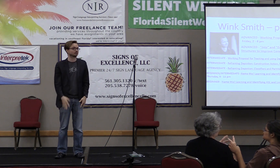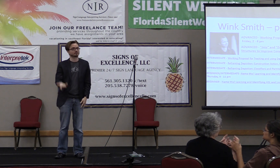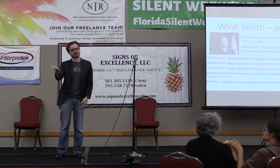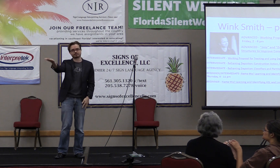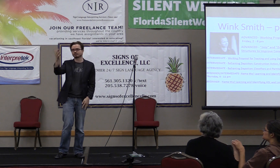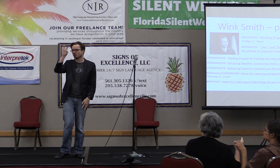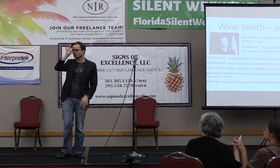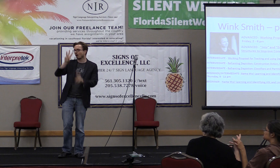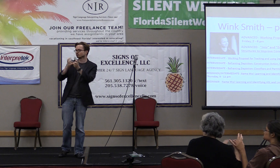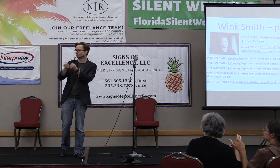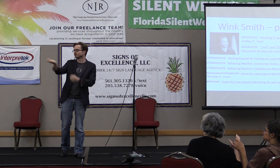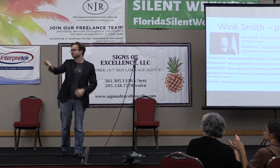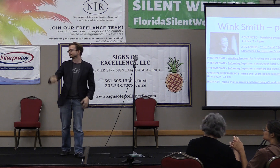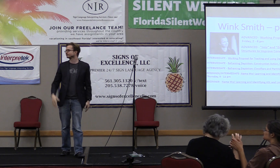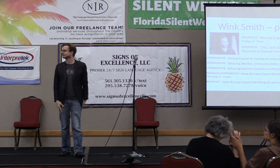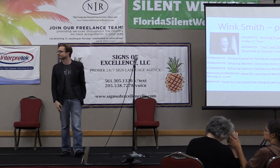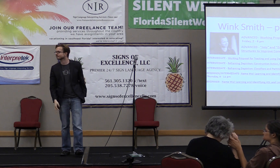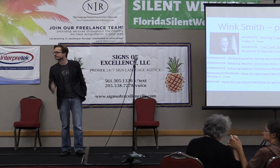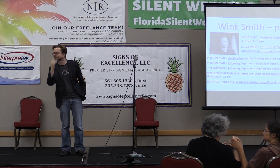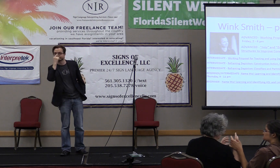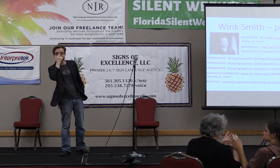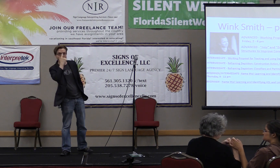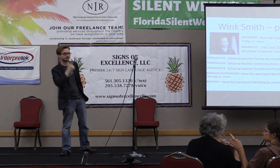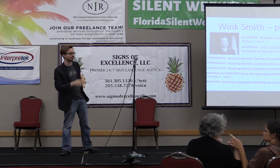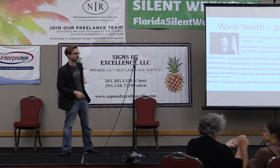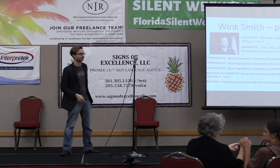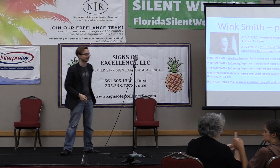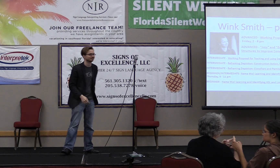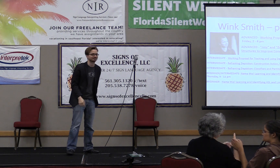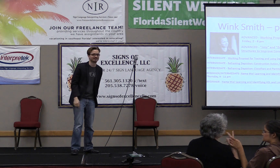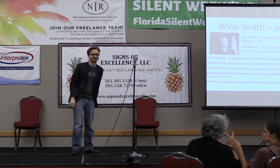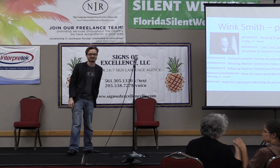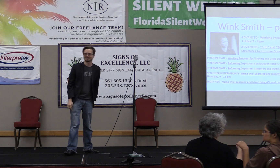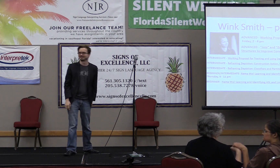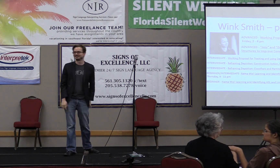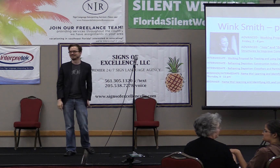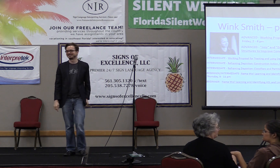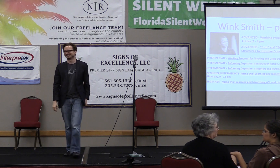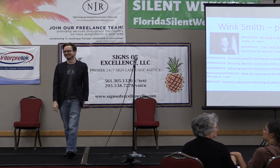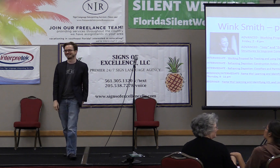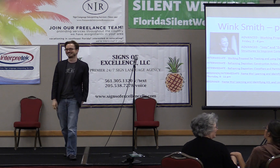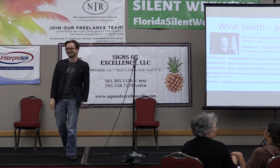you don't want to, Crom's workshop.